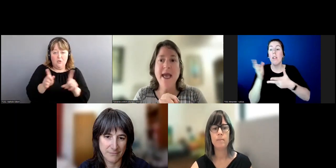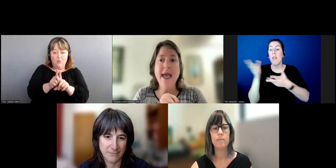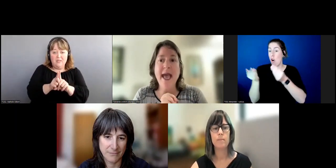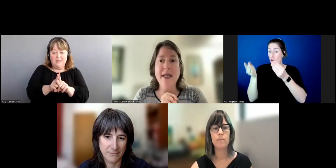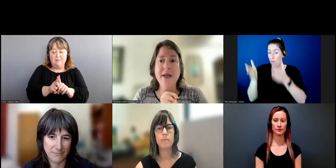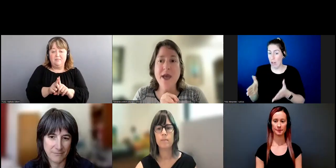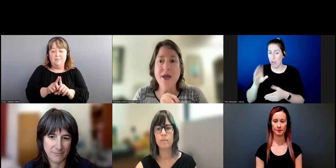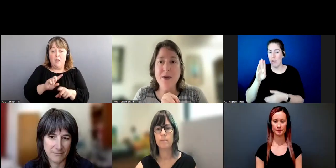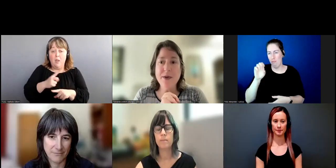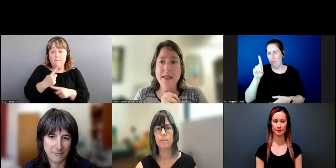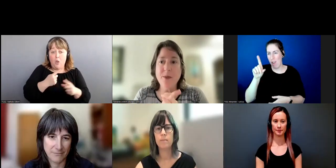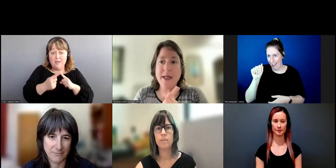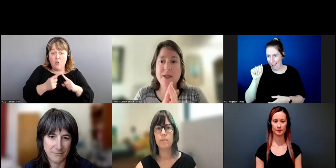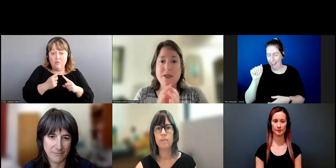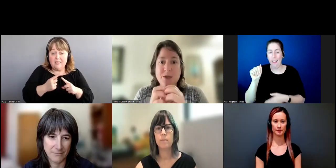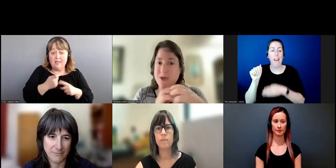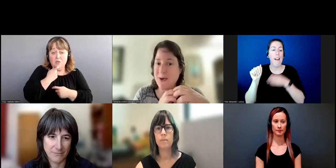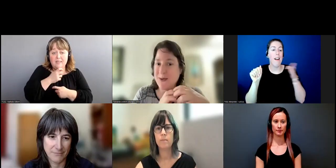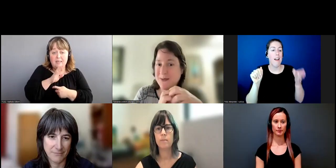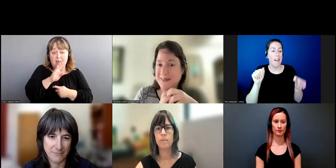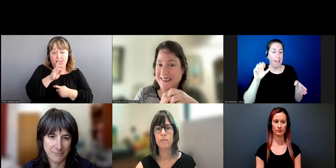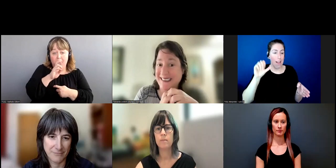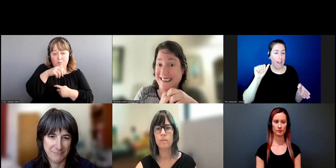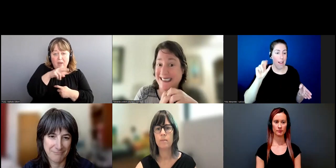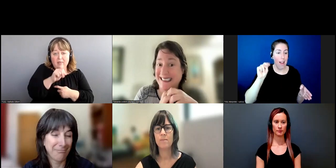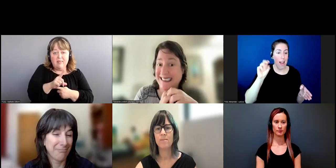Lenehan, and Anouk Linwet-Turgeon.